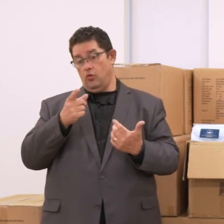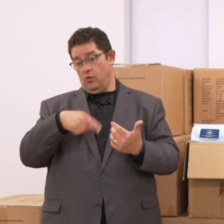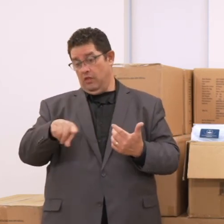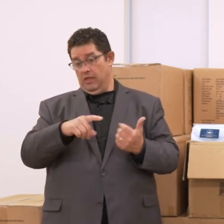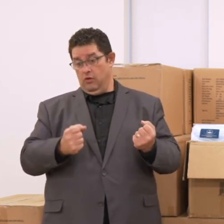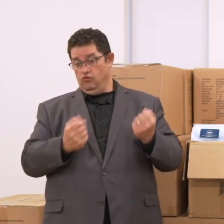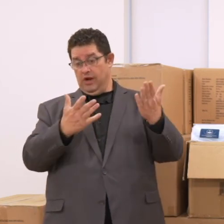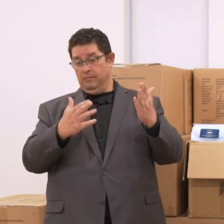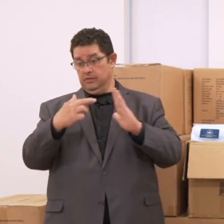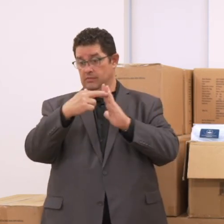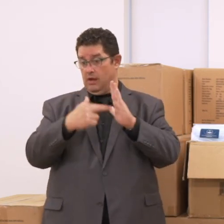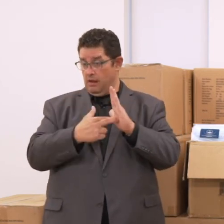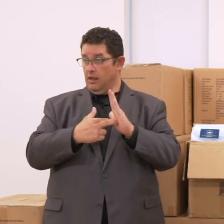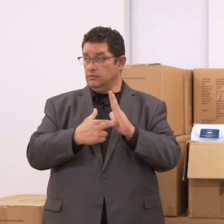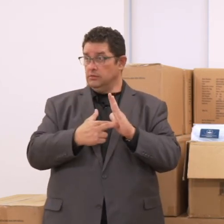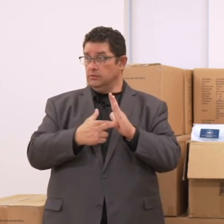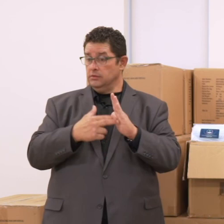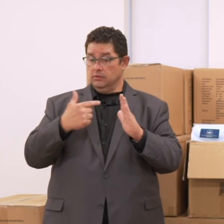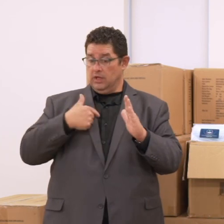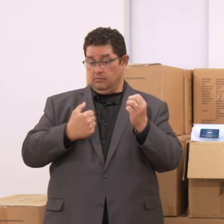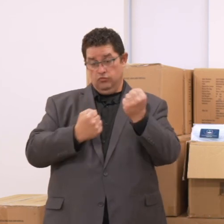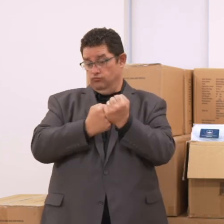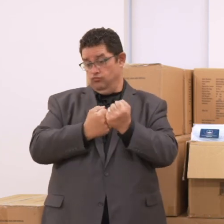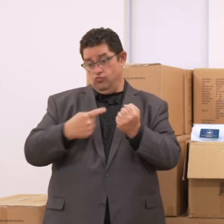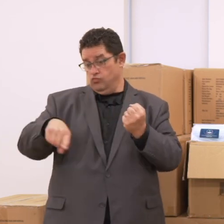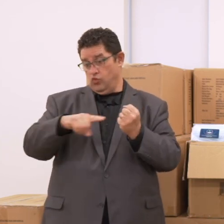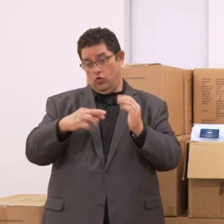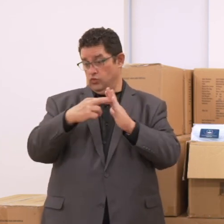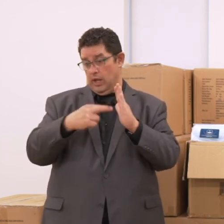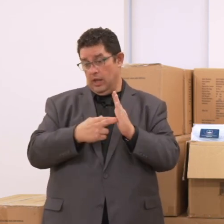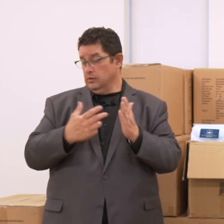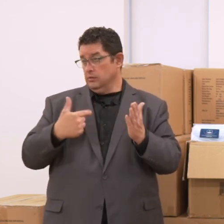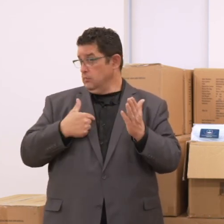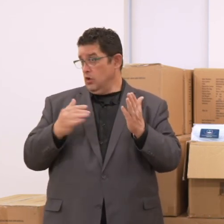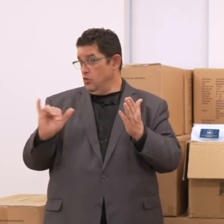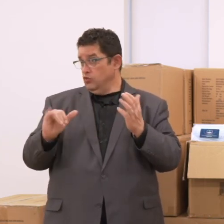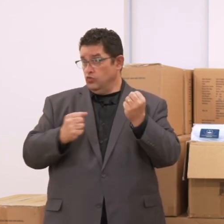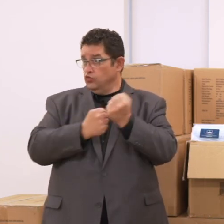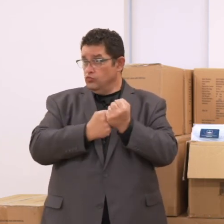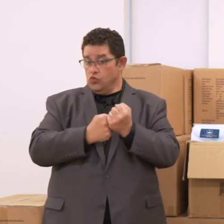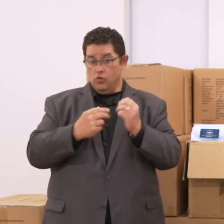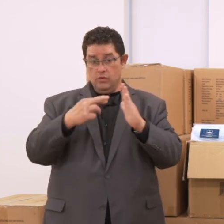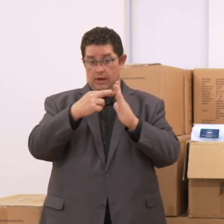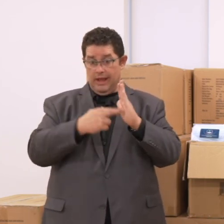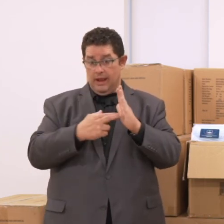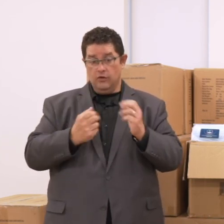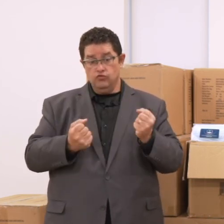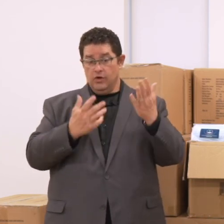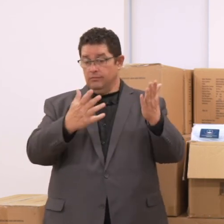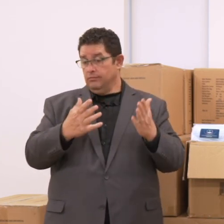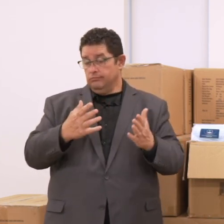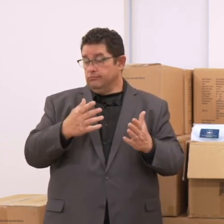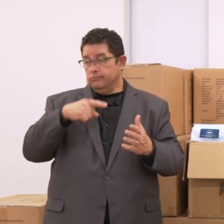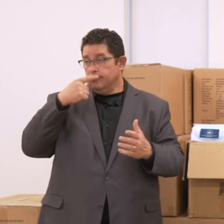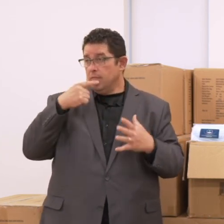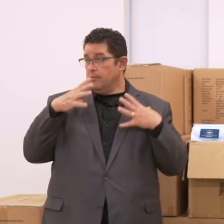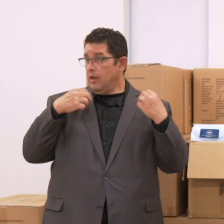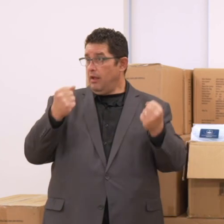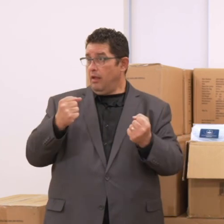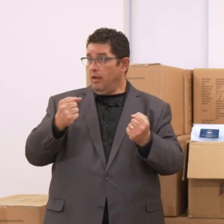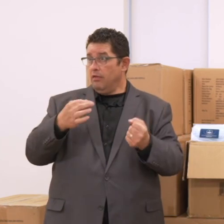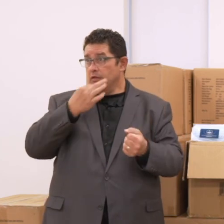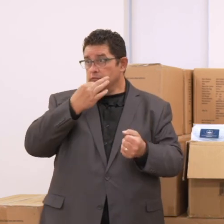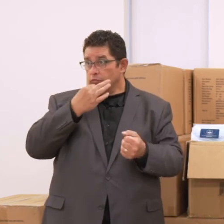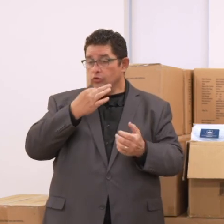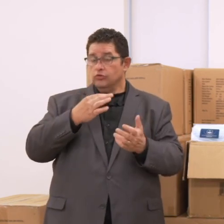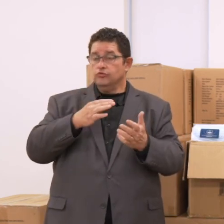some guidelines, and I'm supporting those guidelines. I will support the guidelines that are recommended by our public health experts, our medical